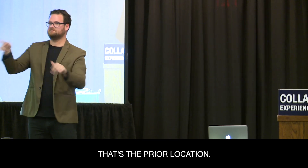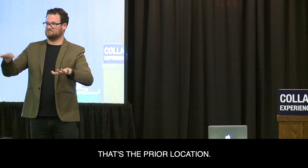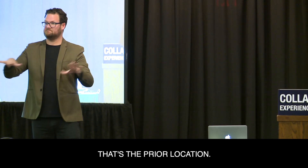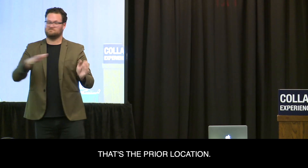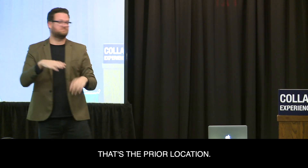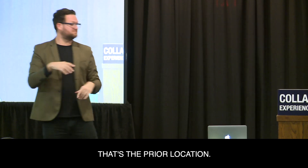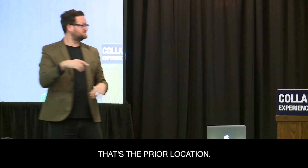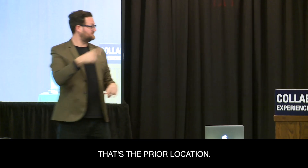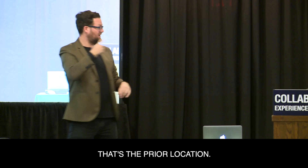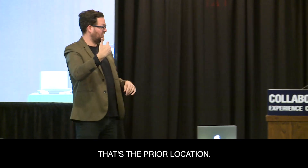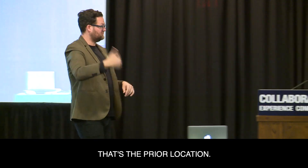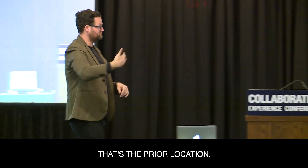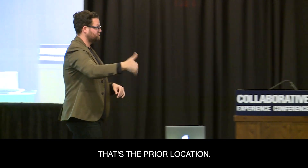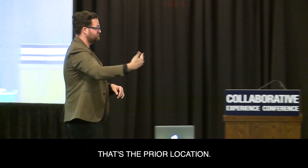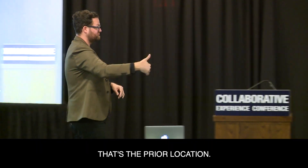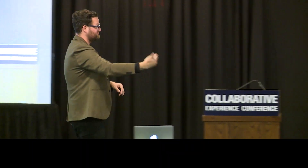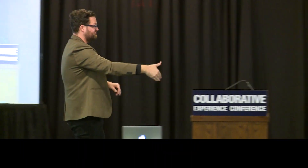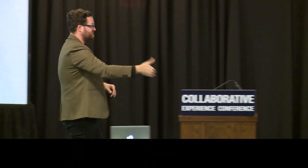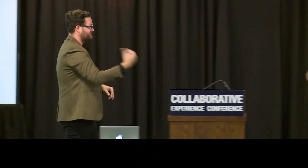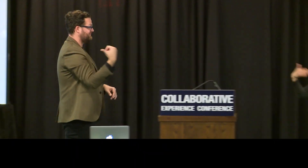That's the prior location.